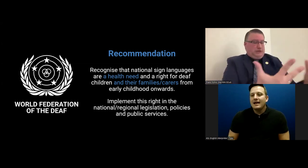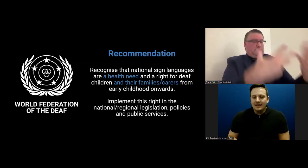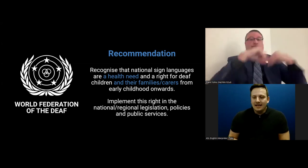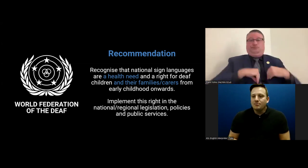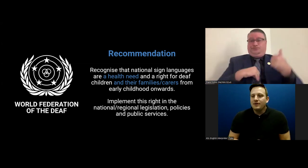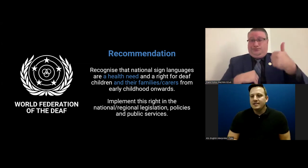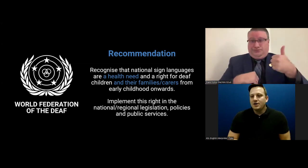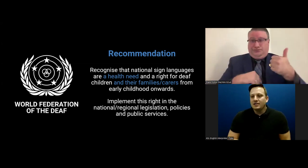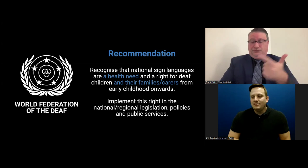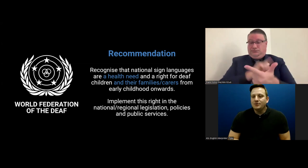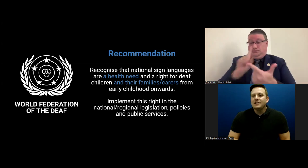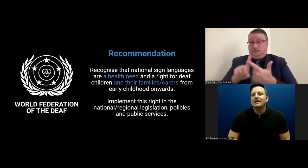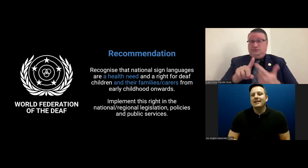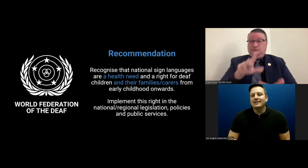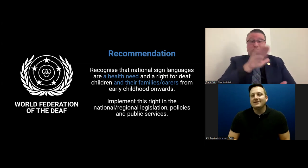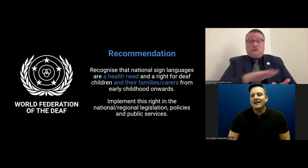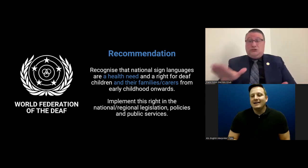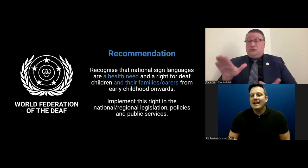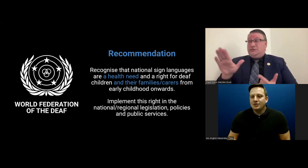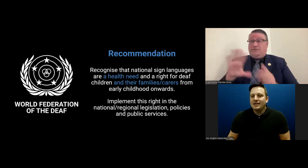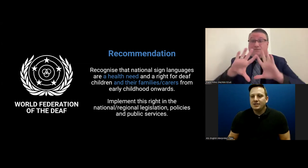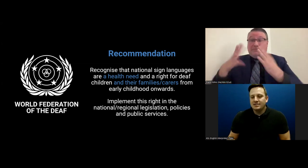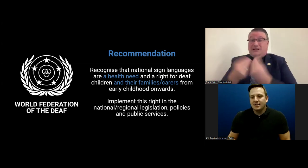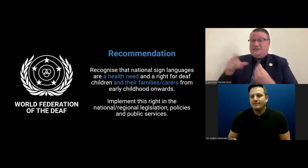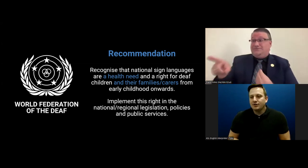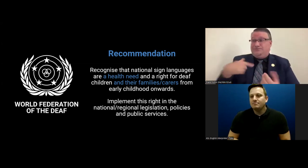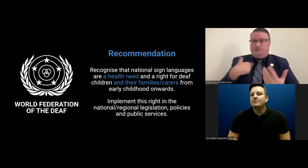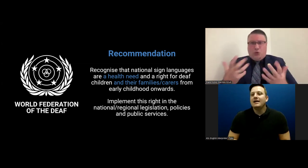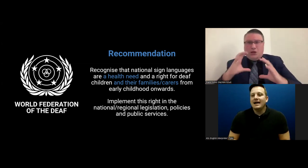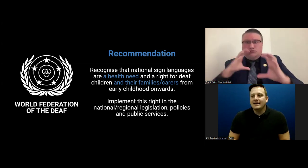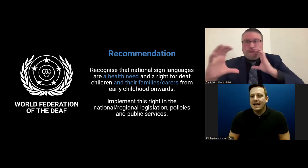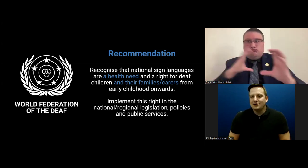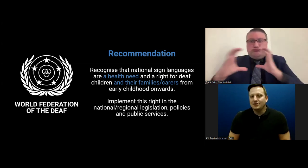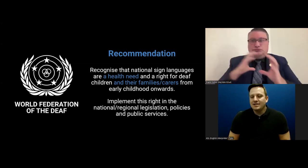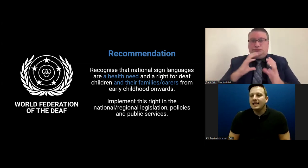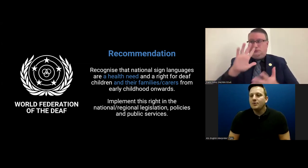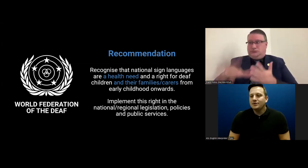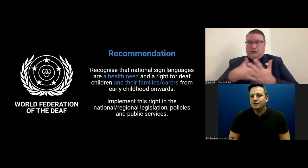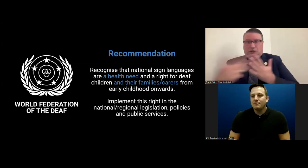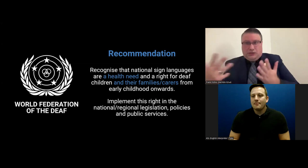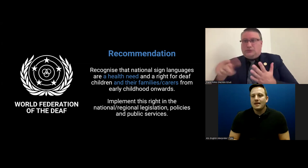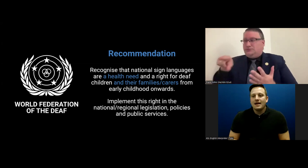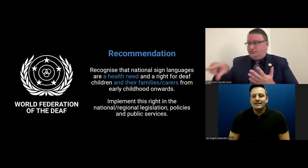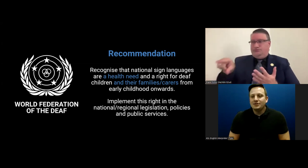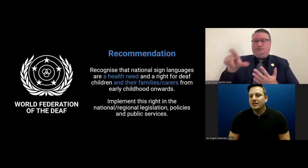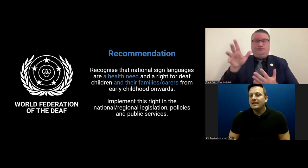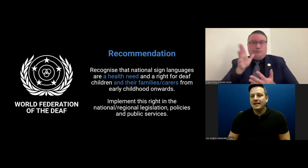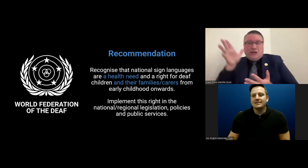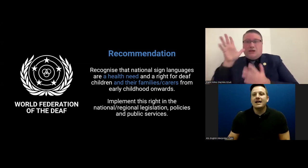And like previously talked about, that education is delivered in a national sign language. Additionally, that